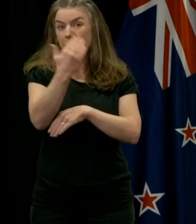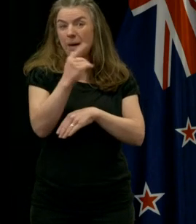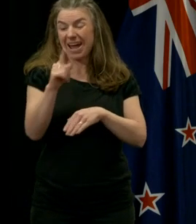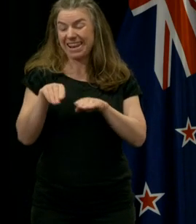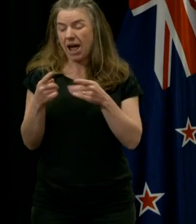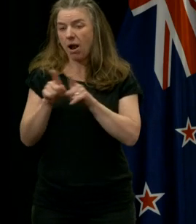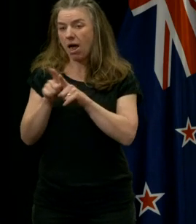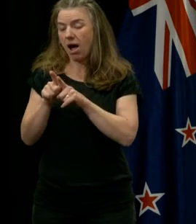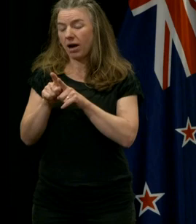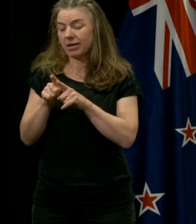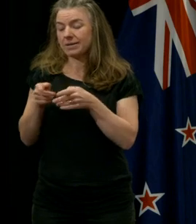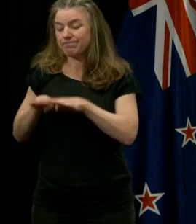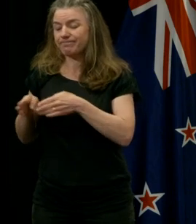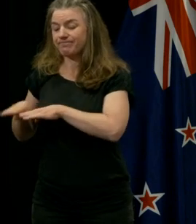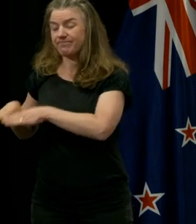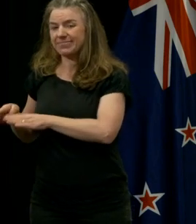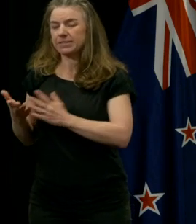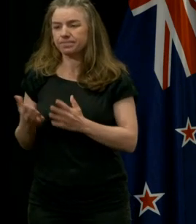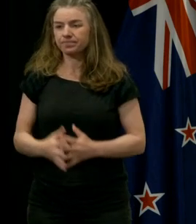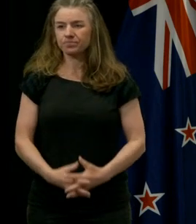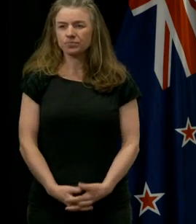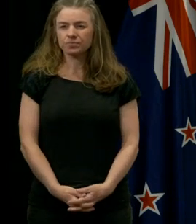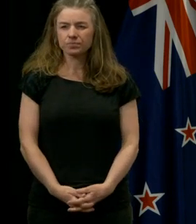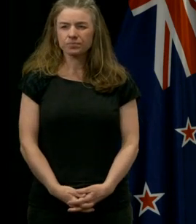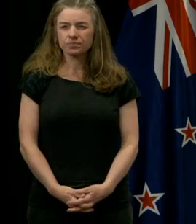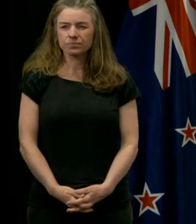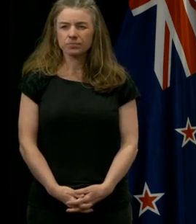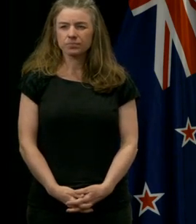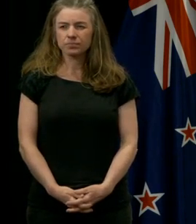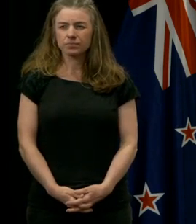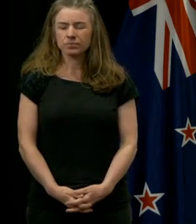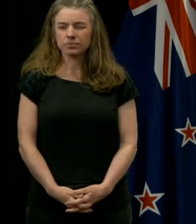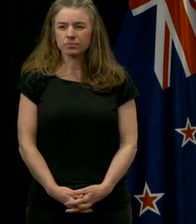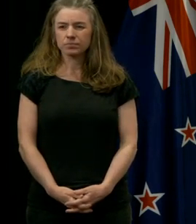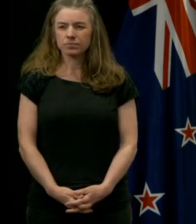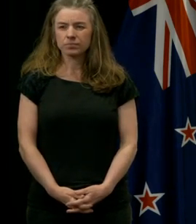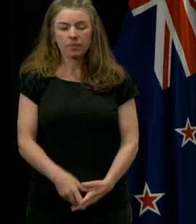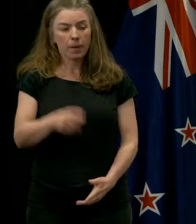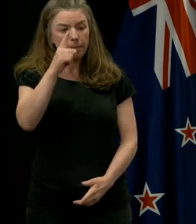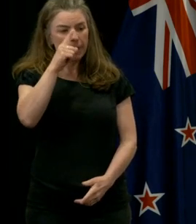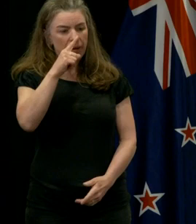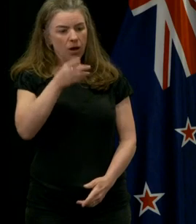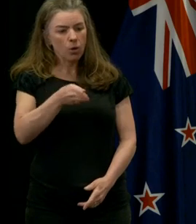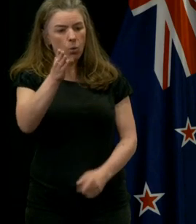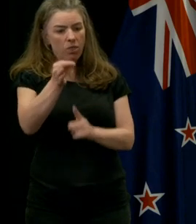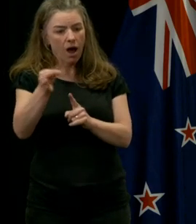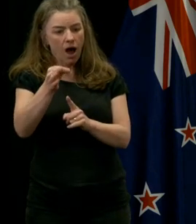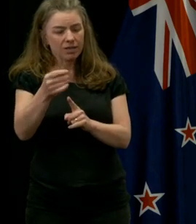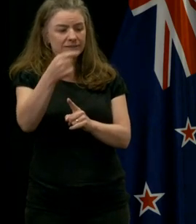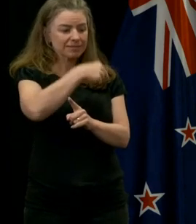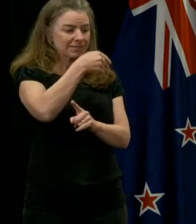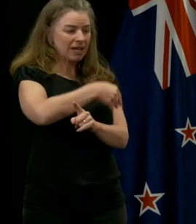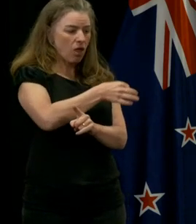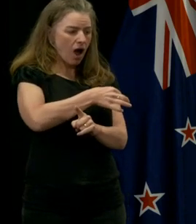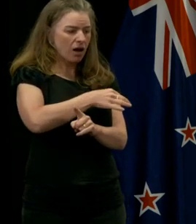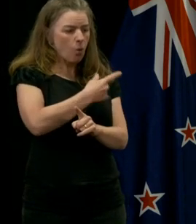alluded to it in your opening comments, but people trying to get, particularly from the north to the south, island students coming